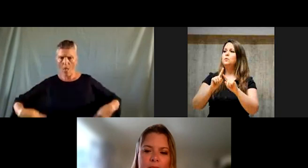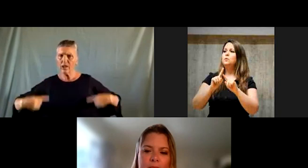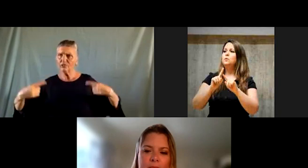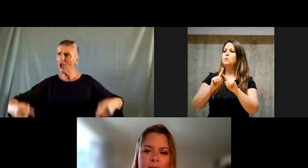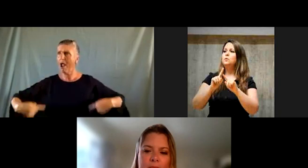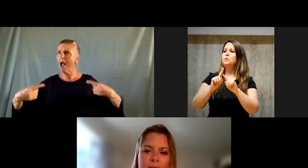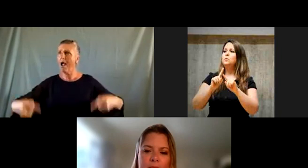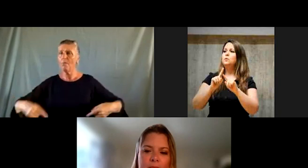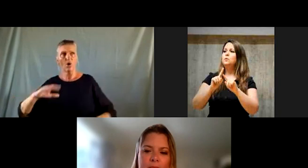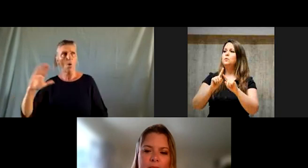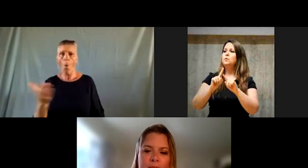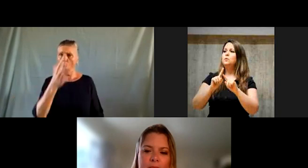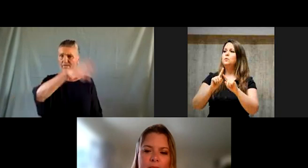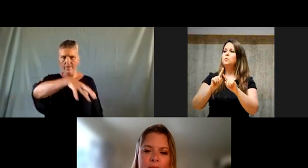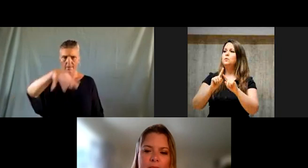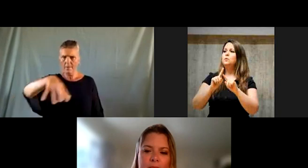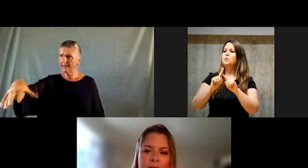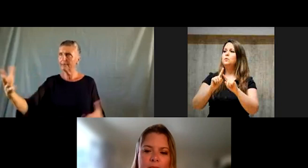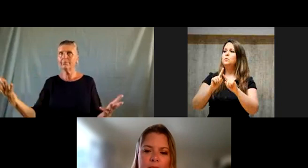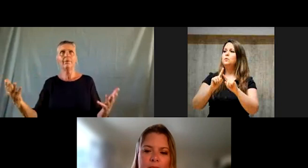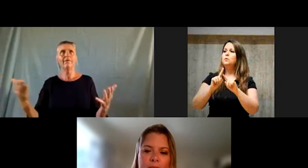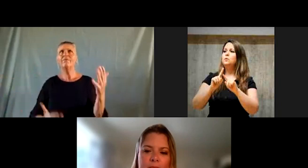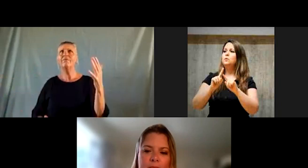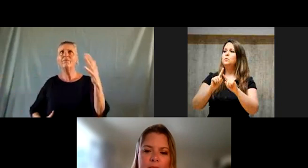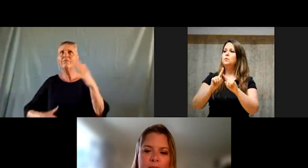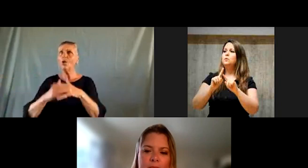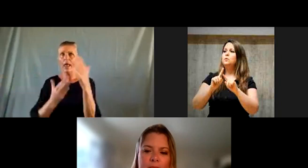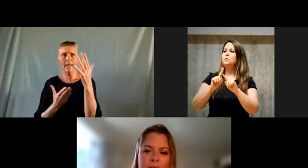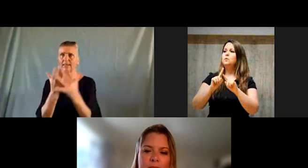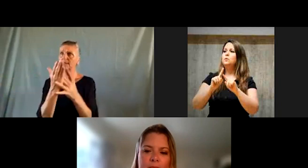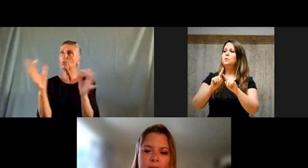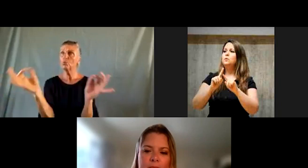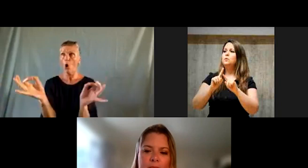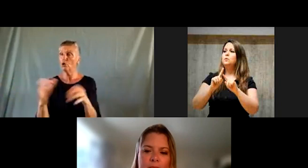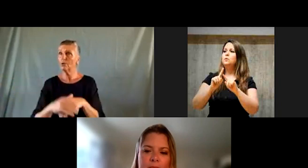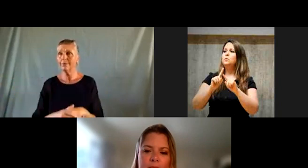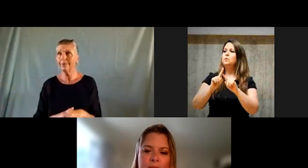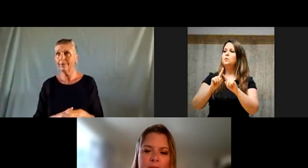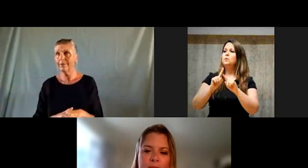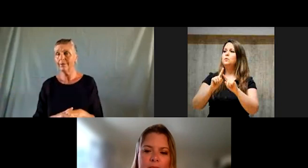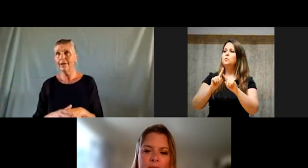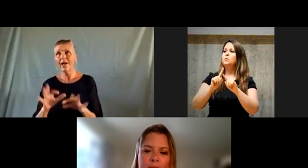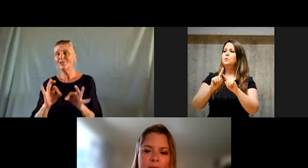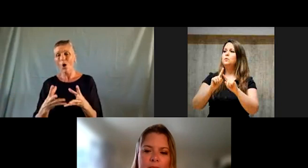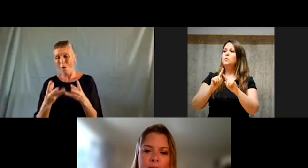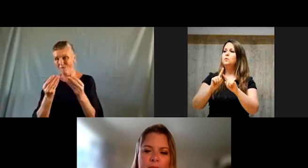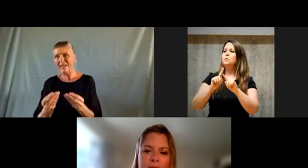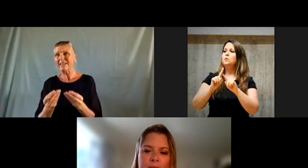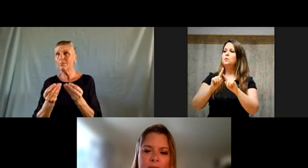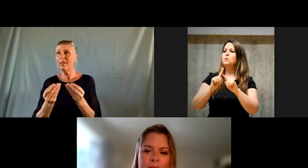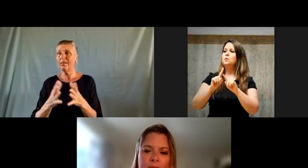when all the places are not fully accessible. It's not feasible